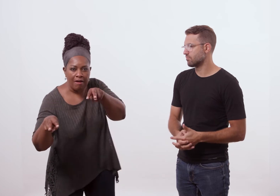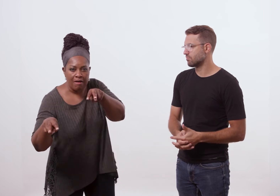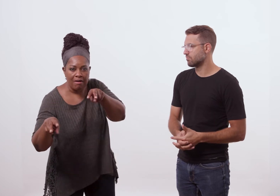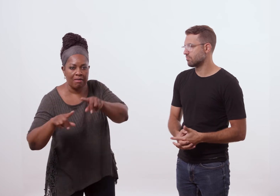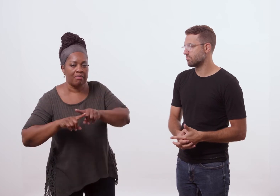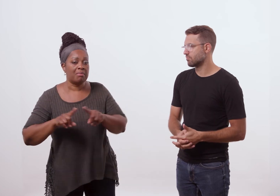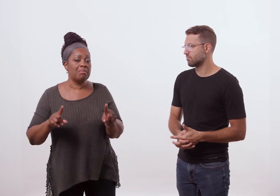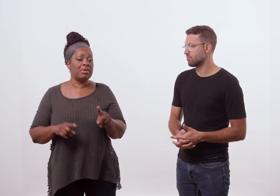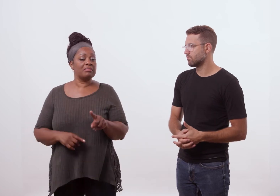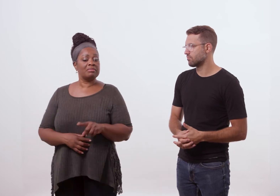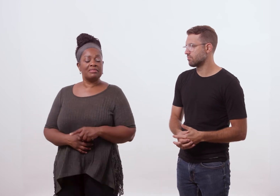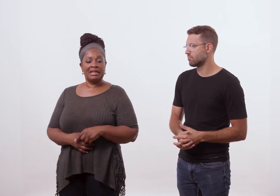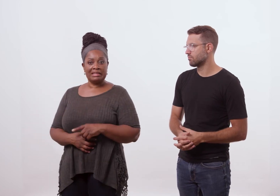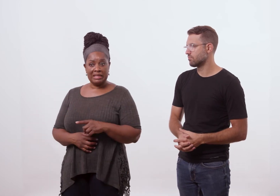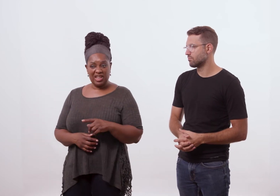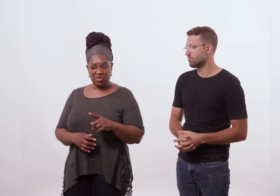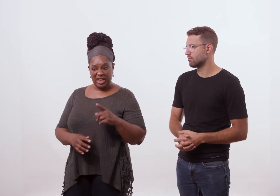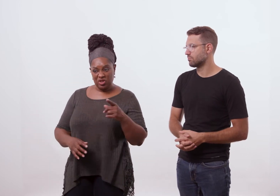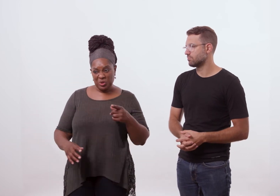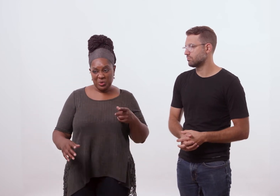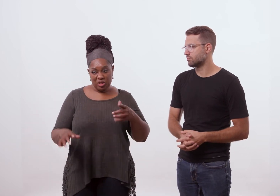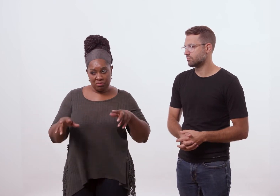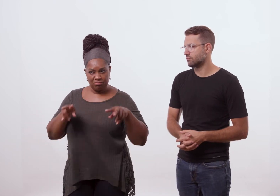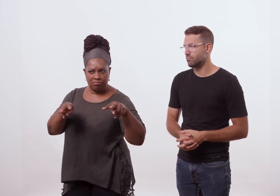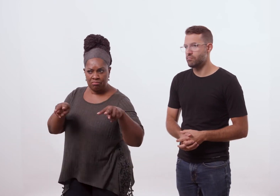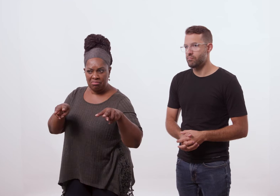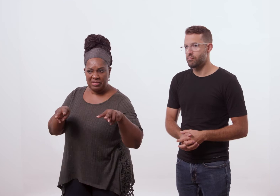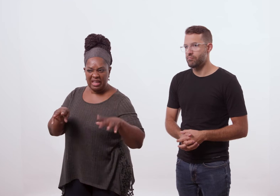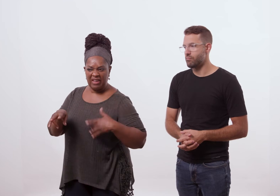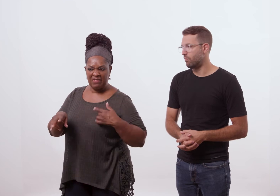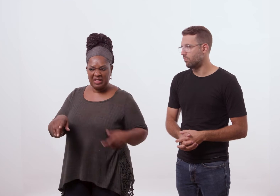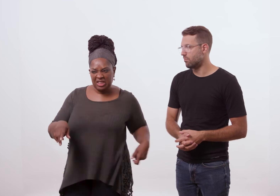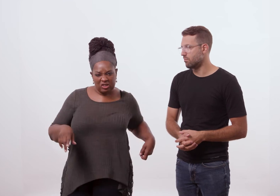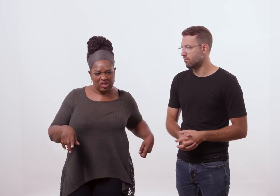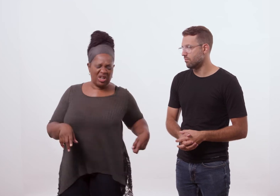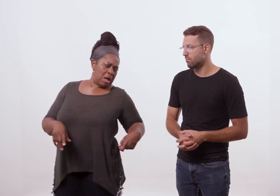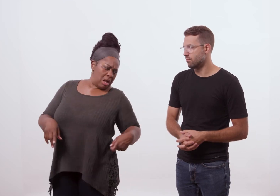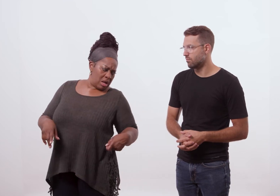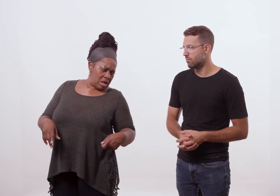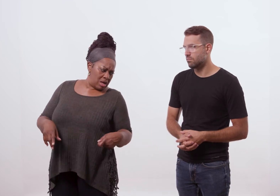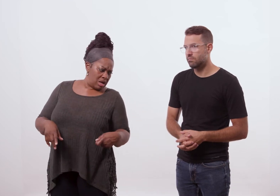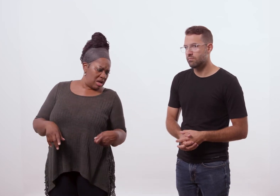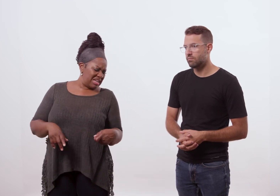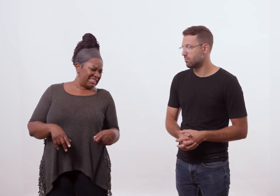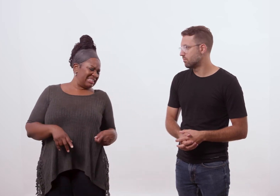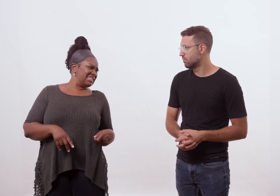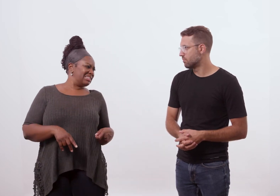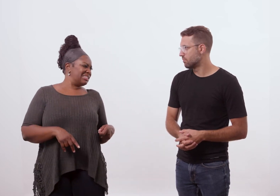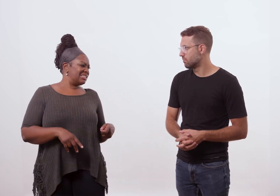But just as he is about to strike, he feels the sharp flint tip of a spear at his